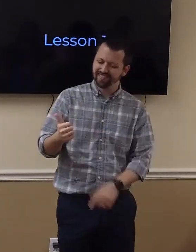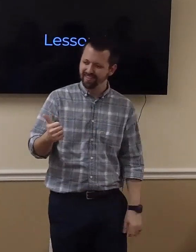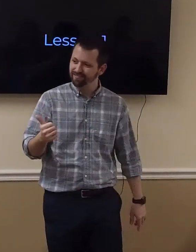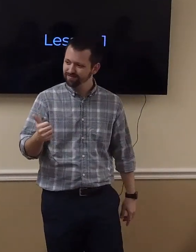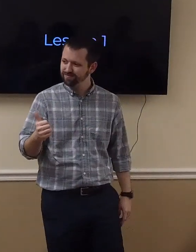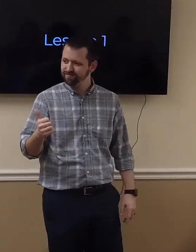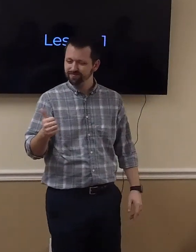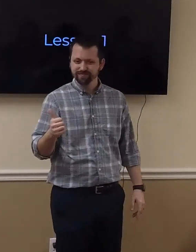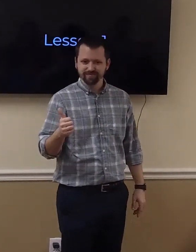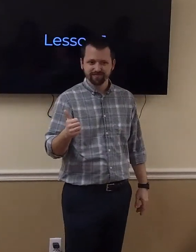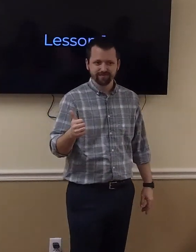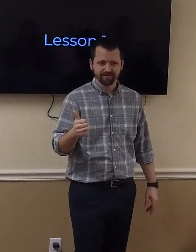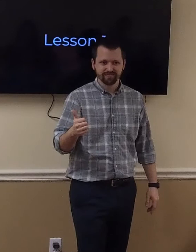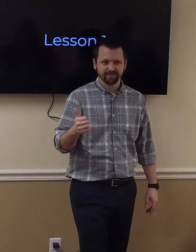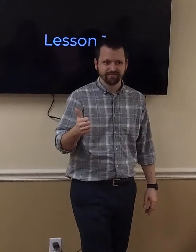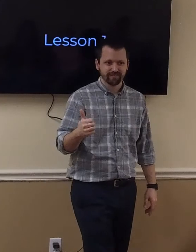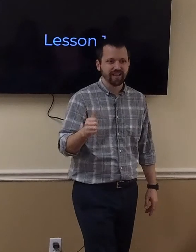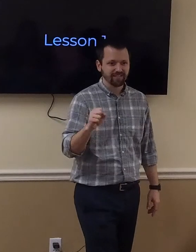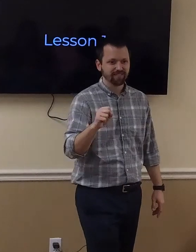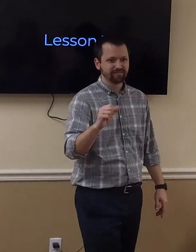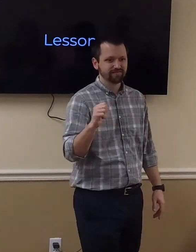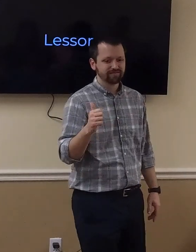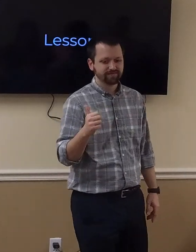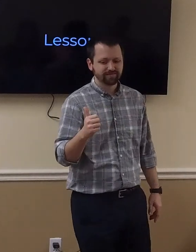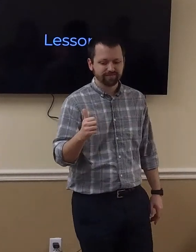10. Do you have to shake your hand like that? Yes.